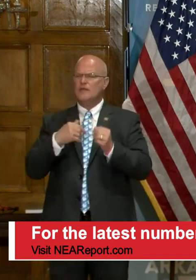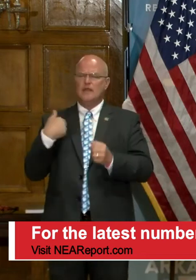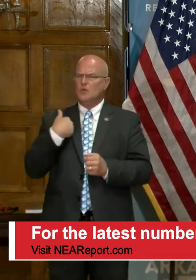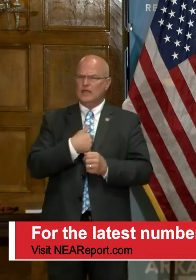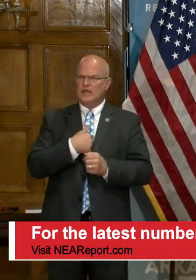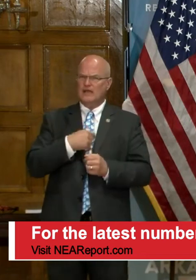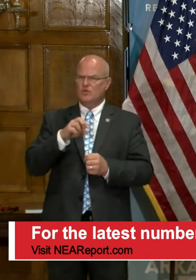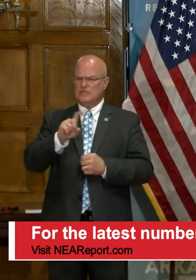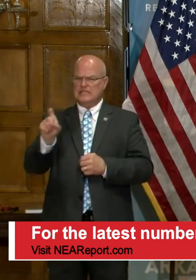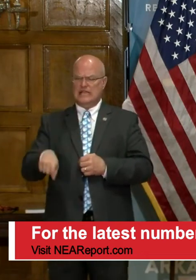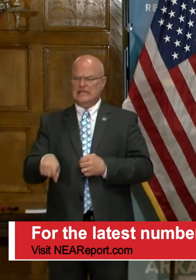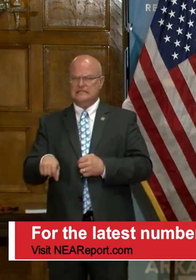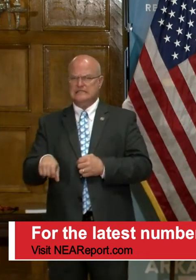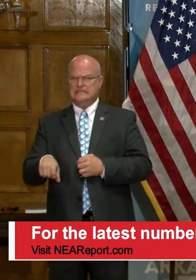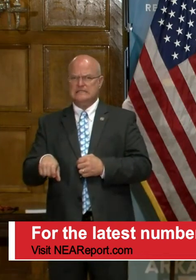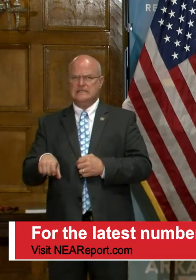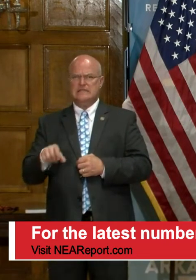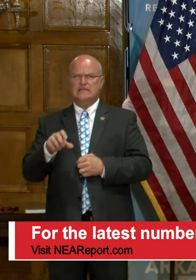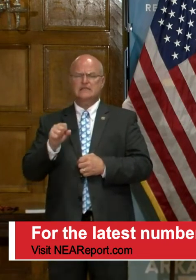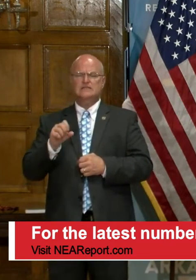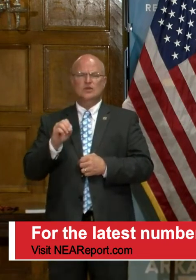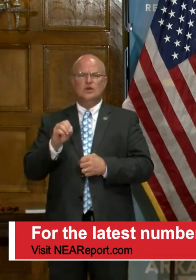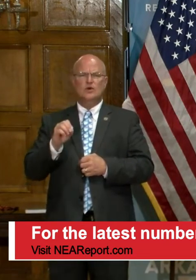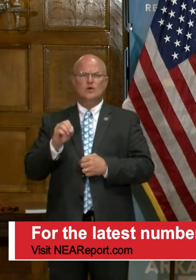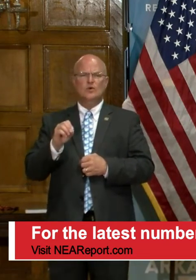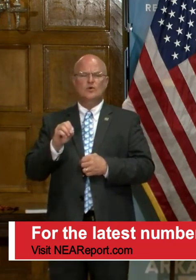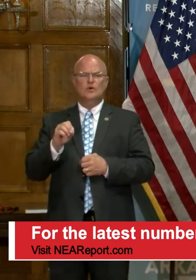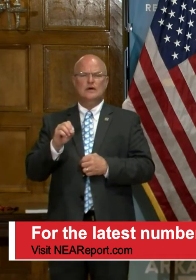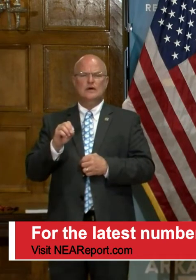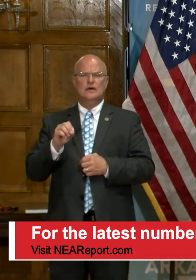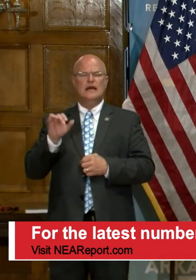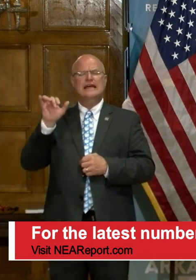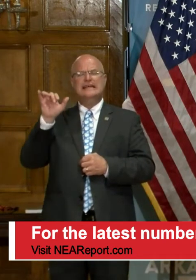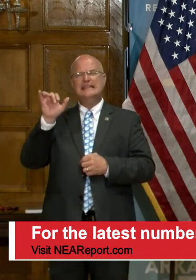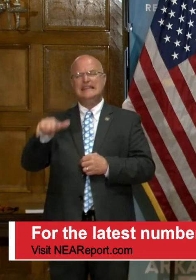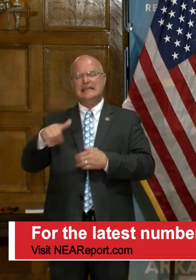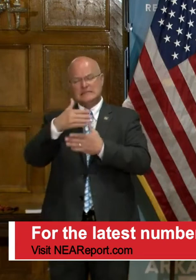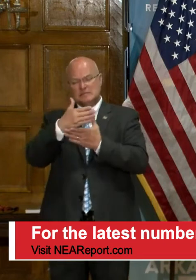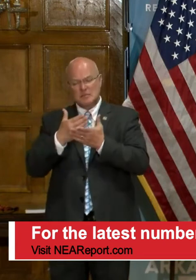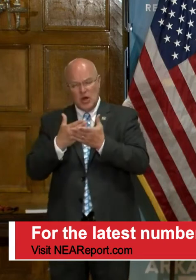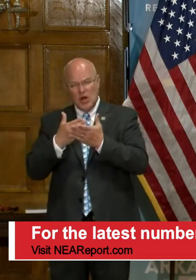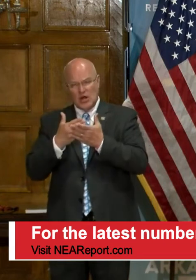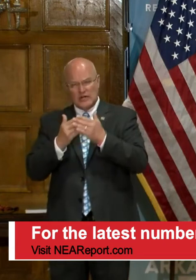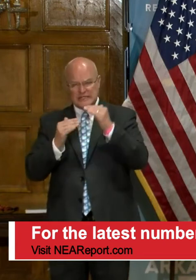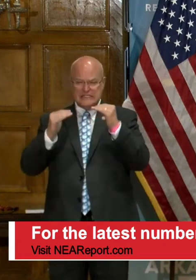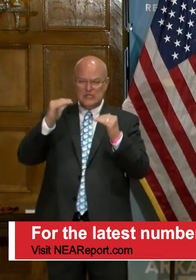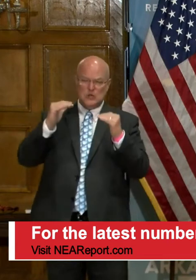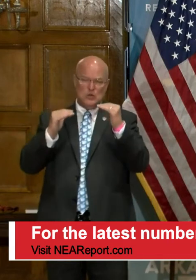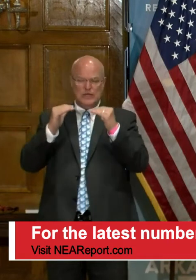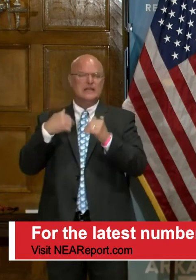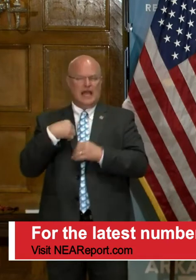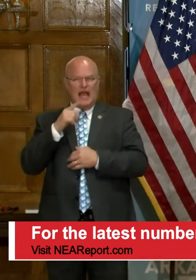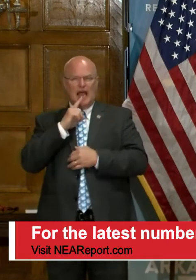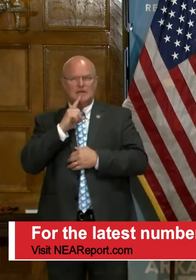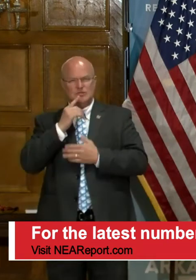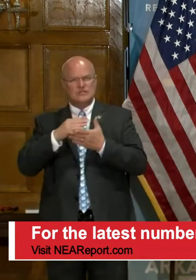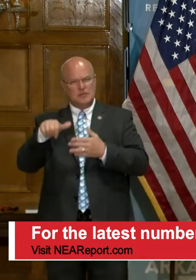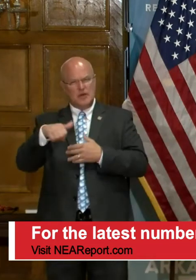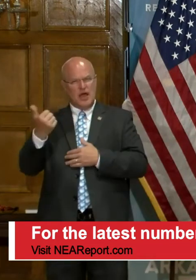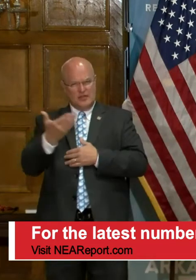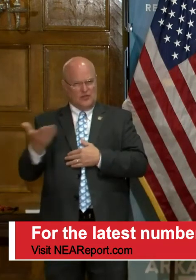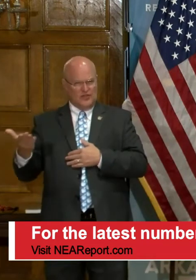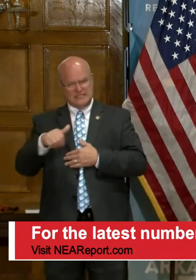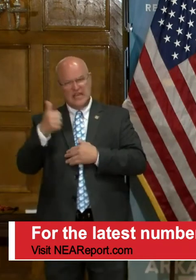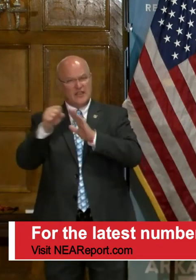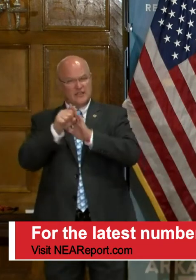we have, or Texas, and so that's part of the equation. I'm sure there's some others